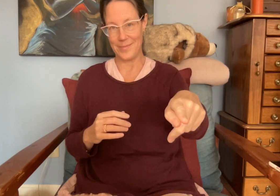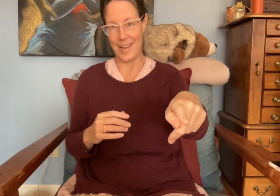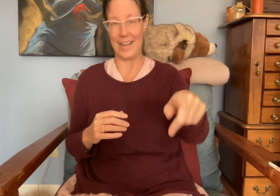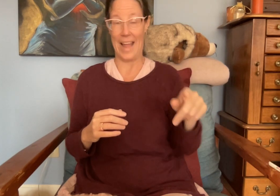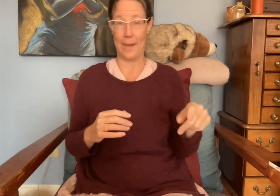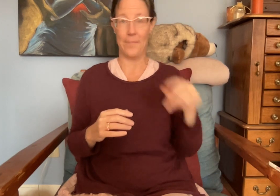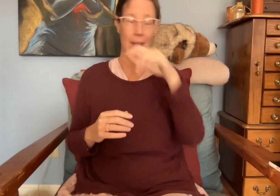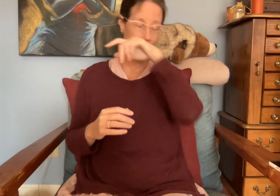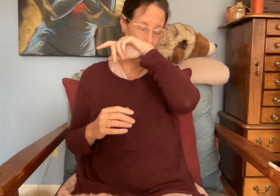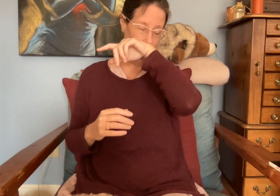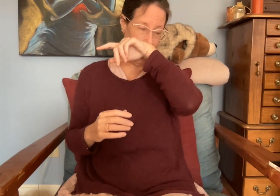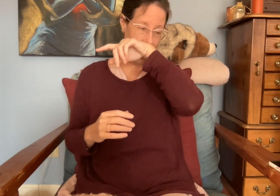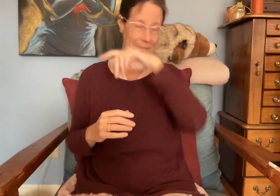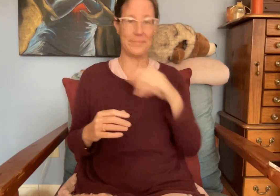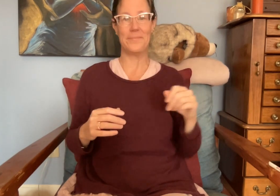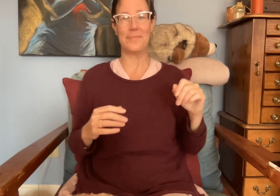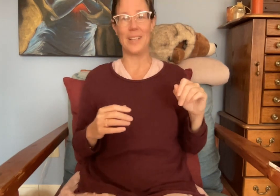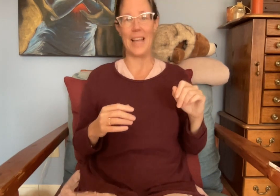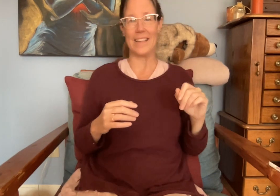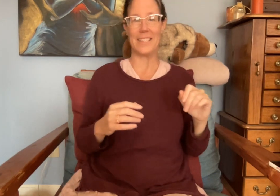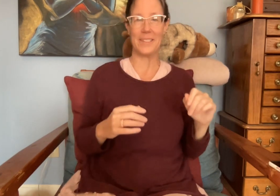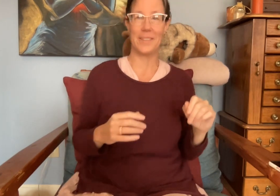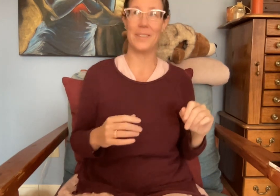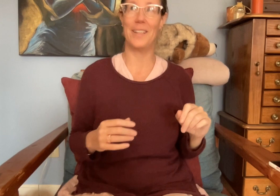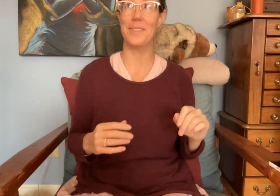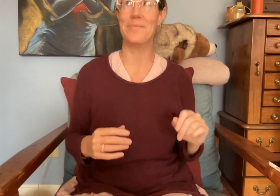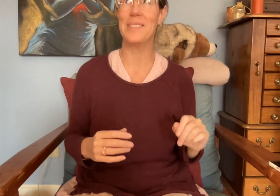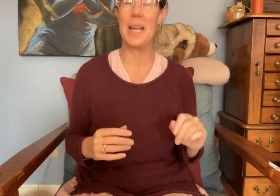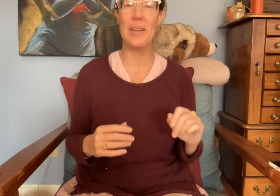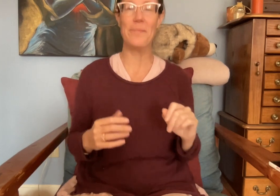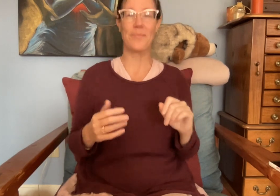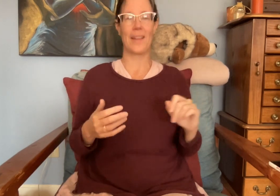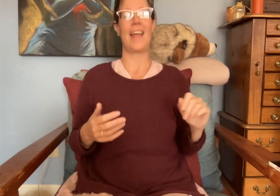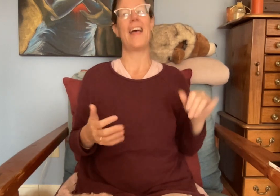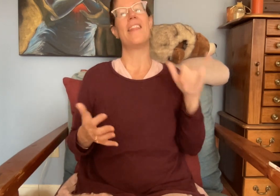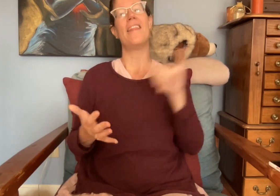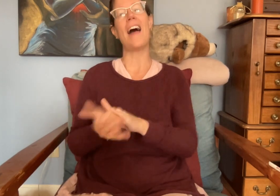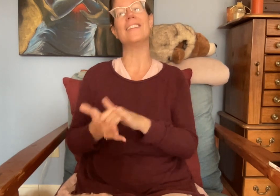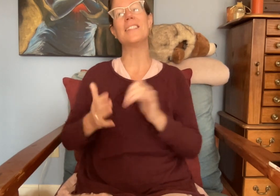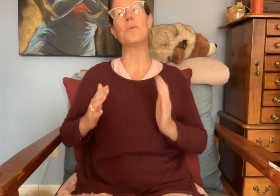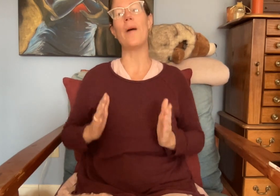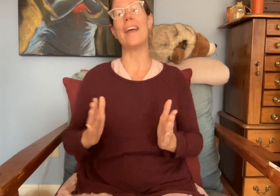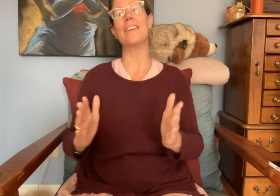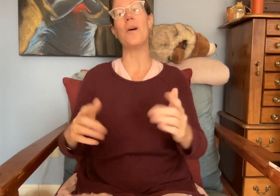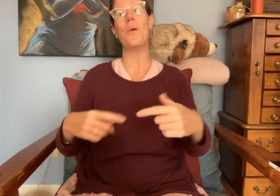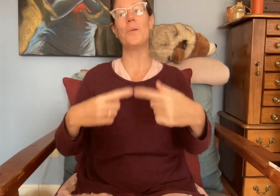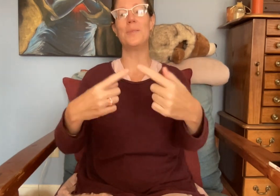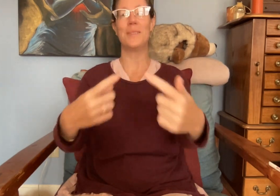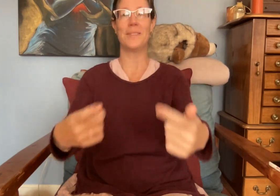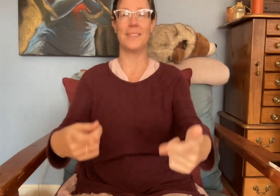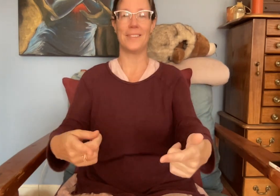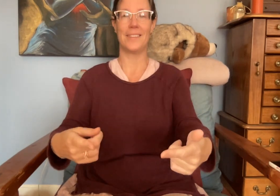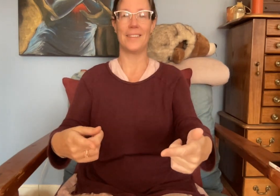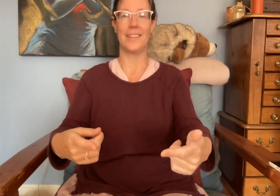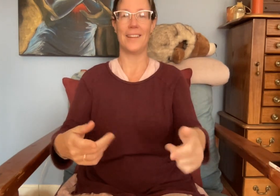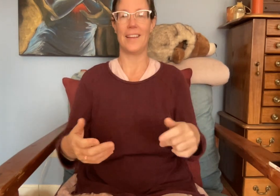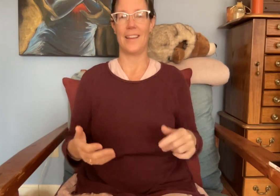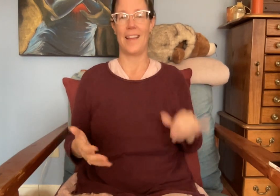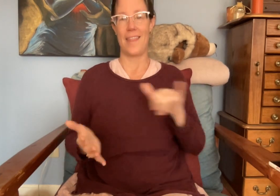And again, the last little segment. That's the way it goes.